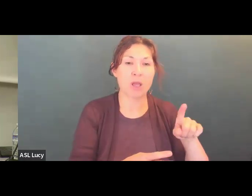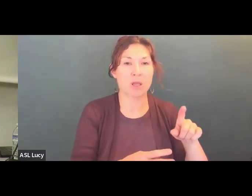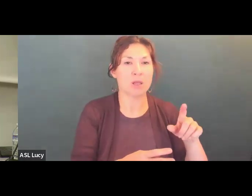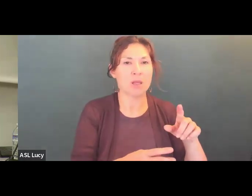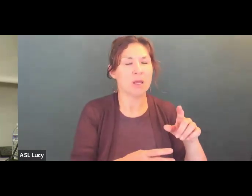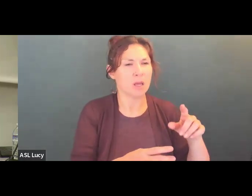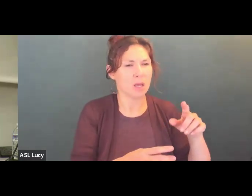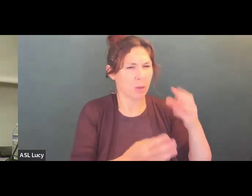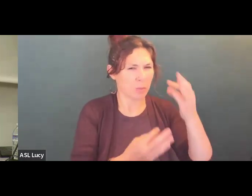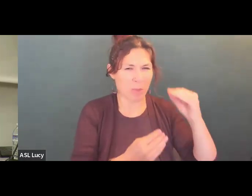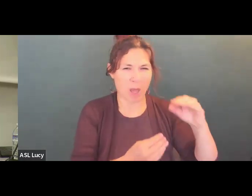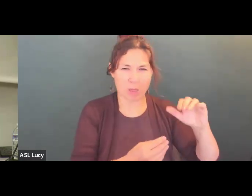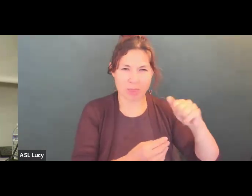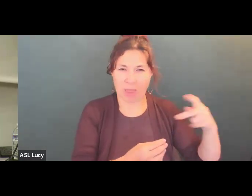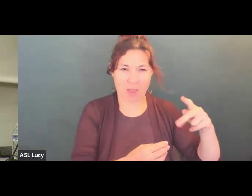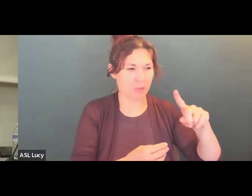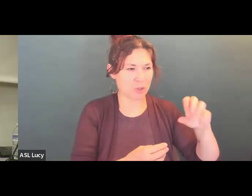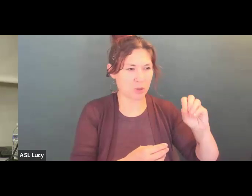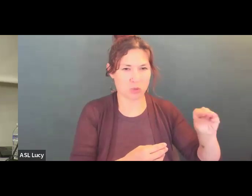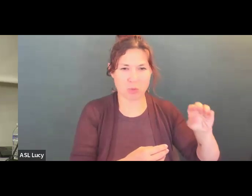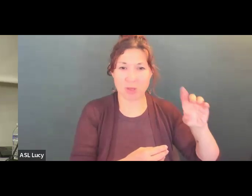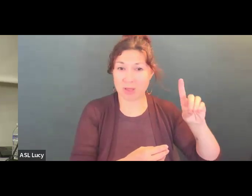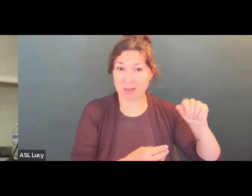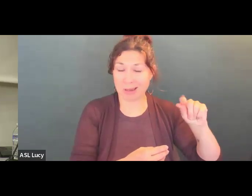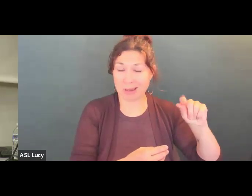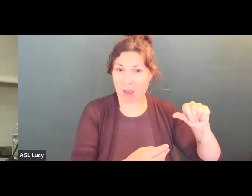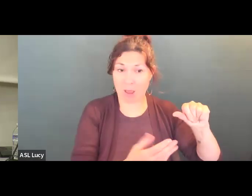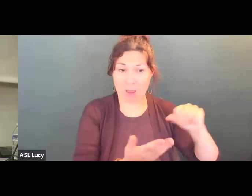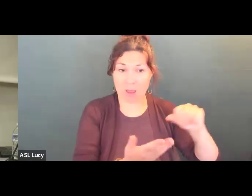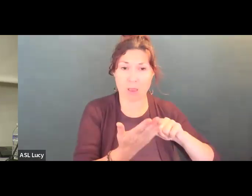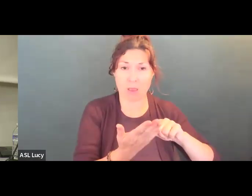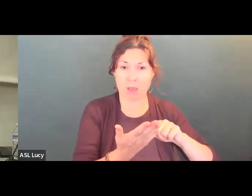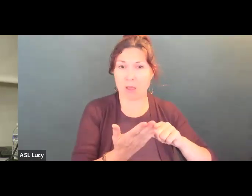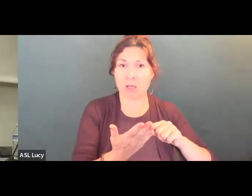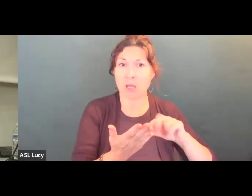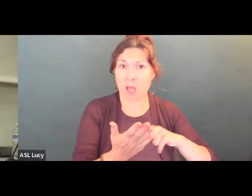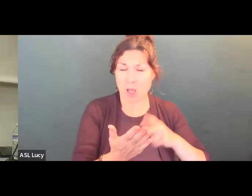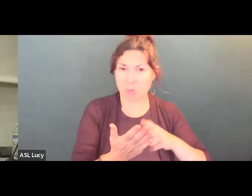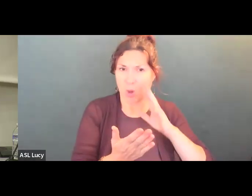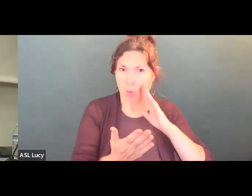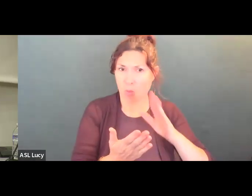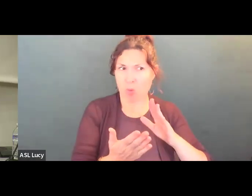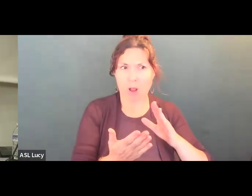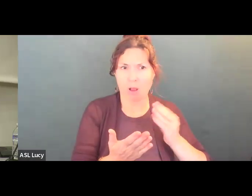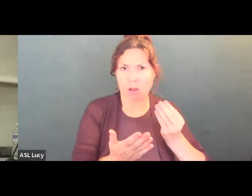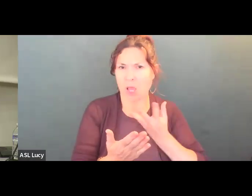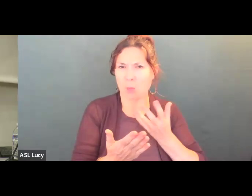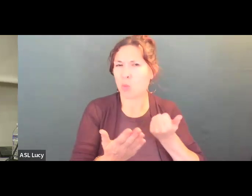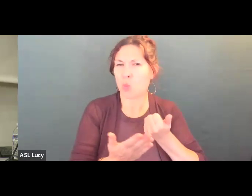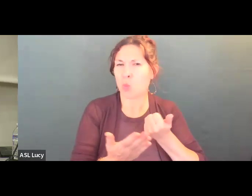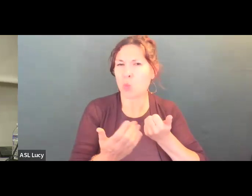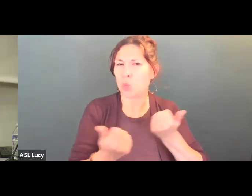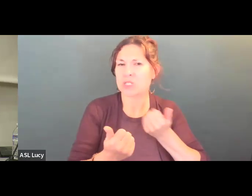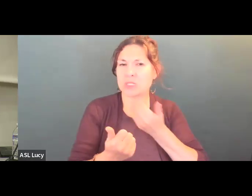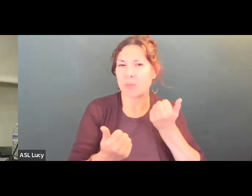Zoom. So I am curious, like, is this data that then informs routing? If students are signing in to